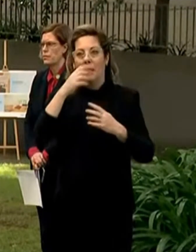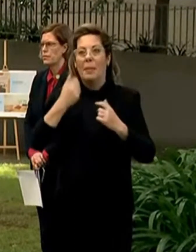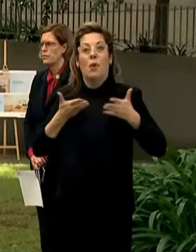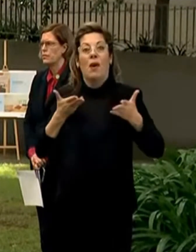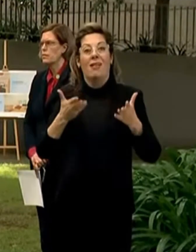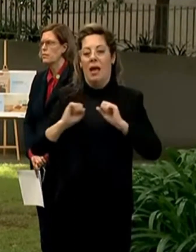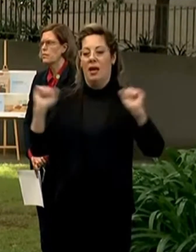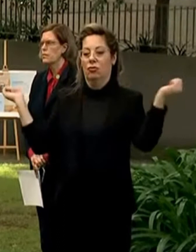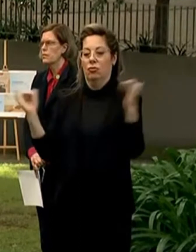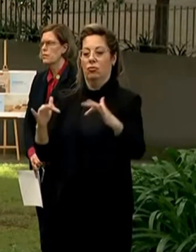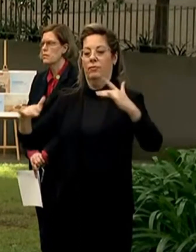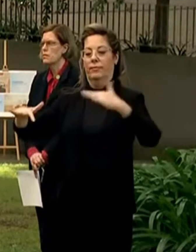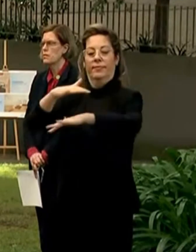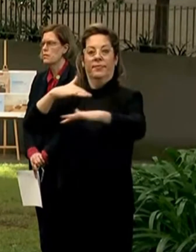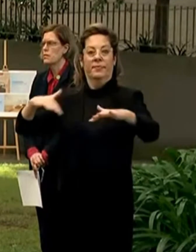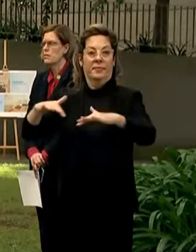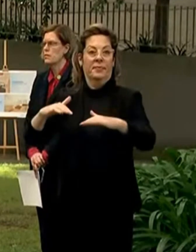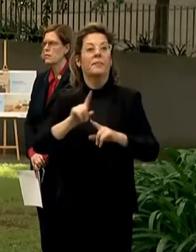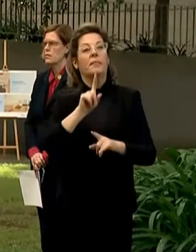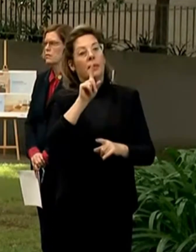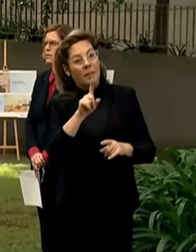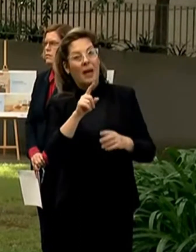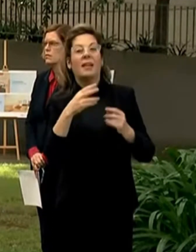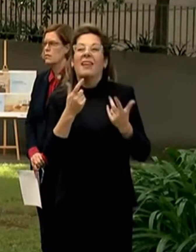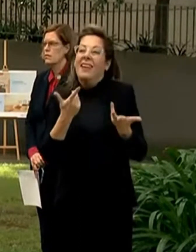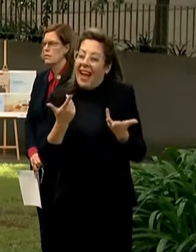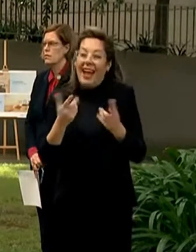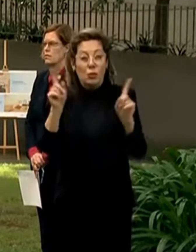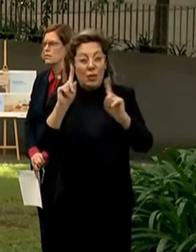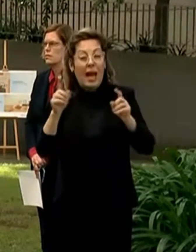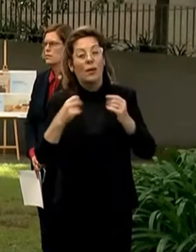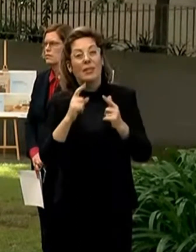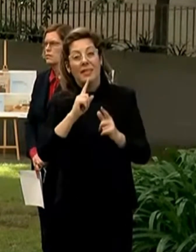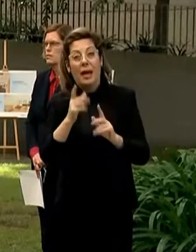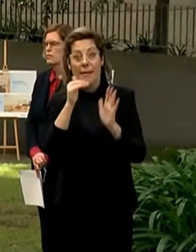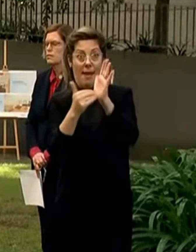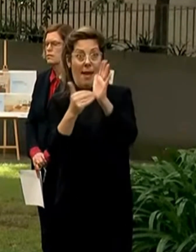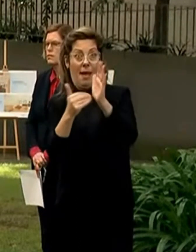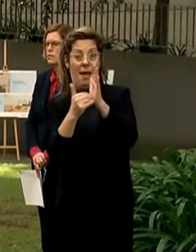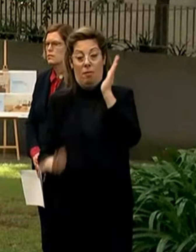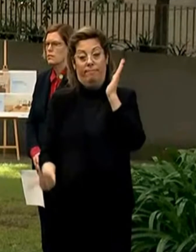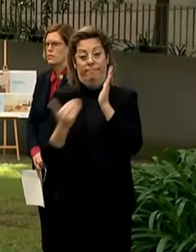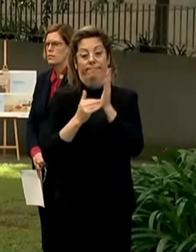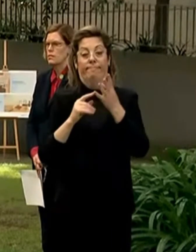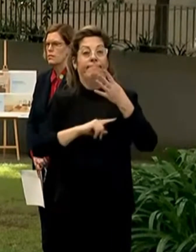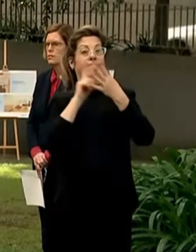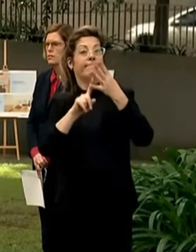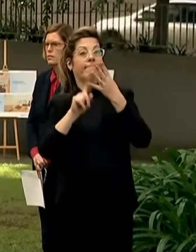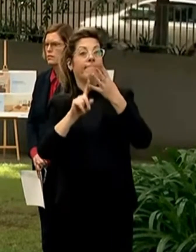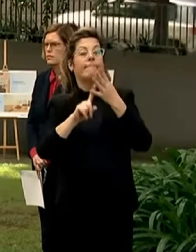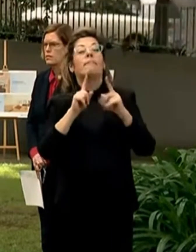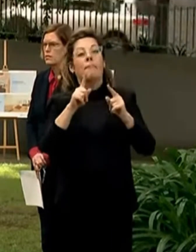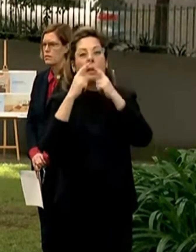masks in certain situations. But especially I want to thank those more vulnerable in the community who've been wearing masks pretty much every time they leave the